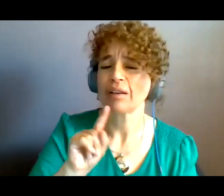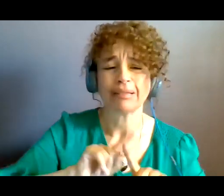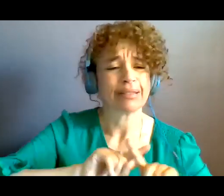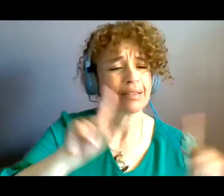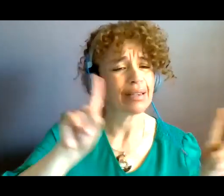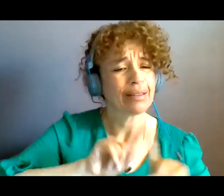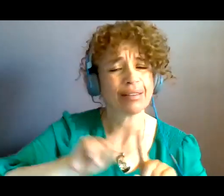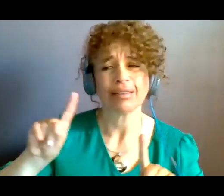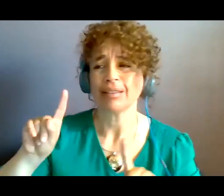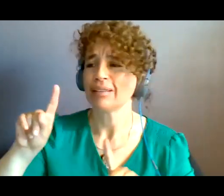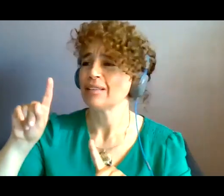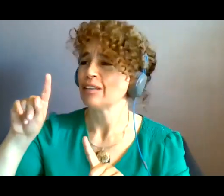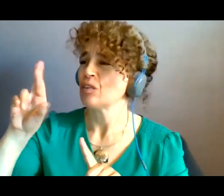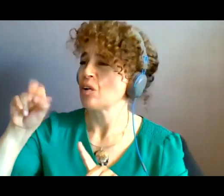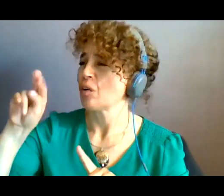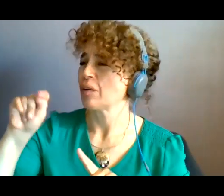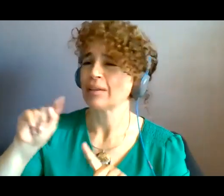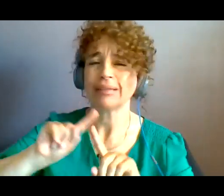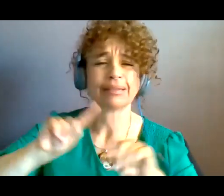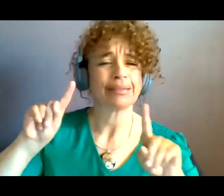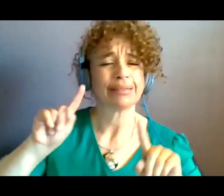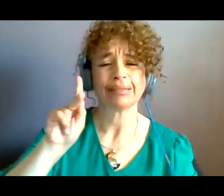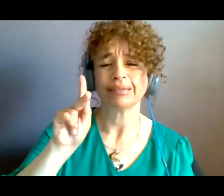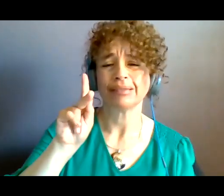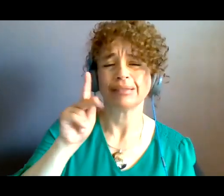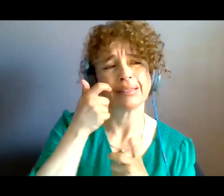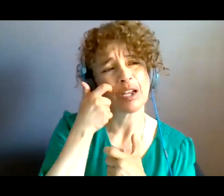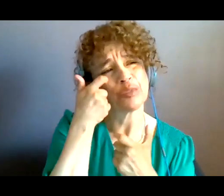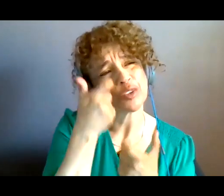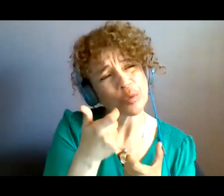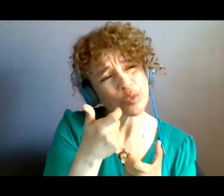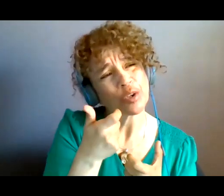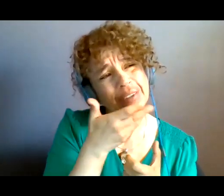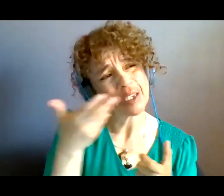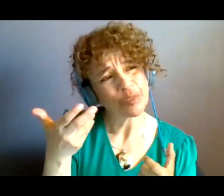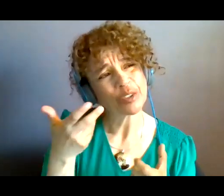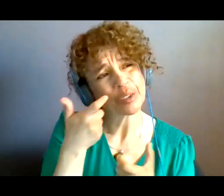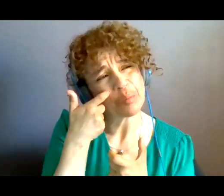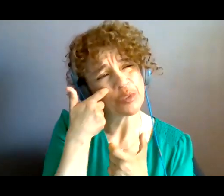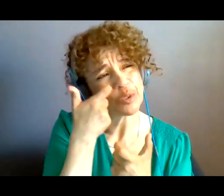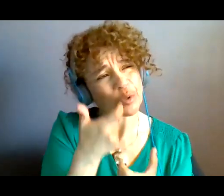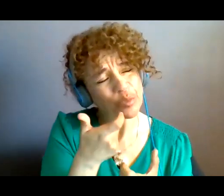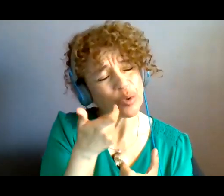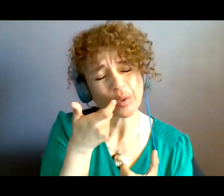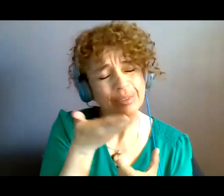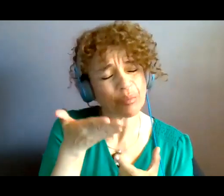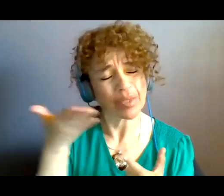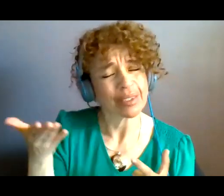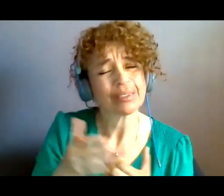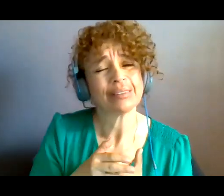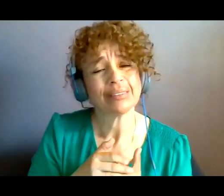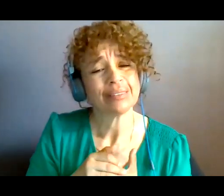different realm, in a different kind of absorption in something. And